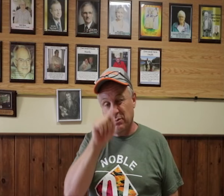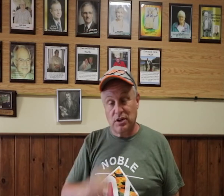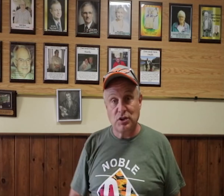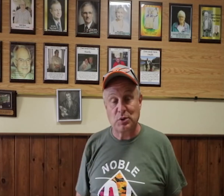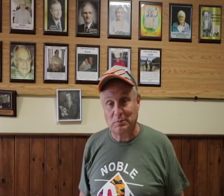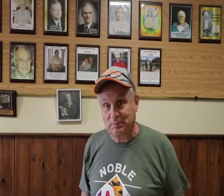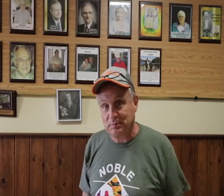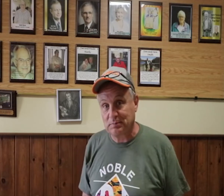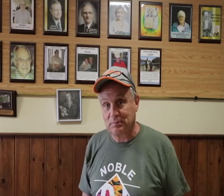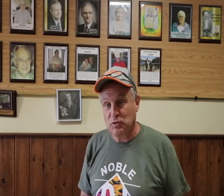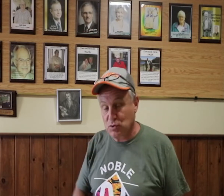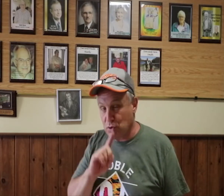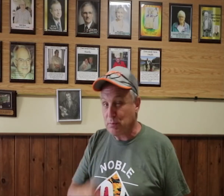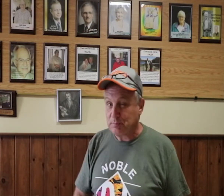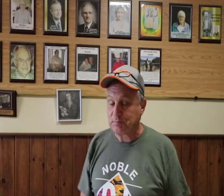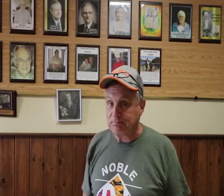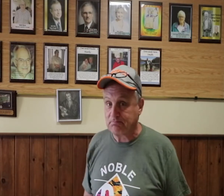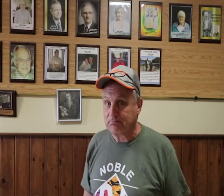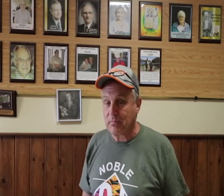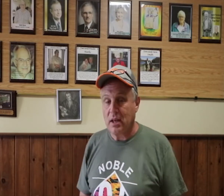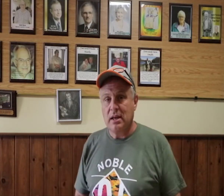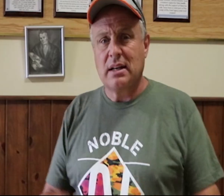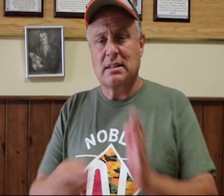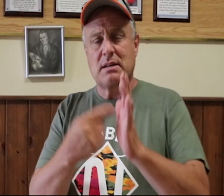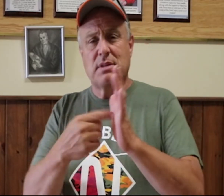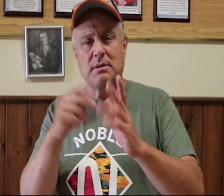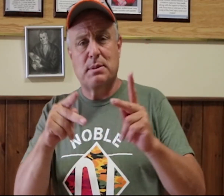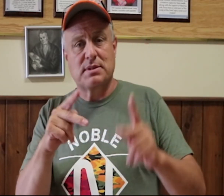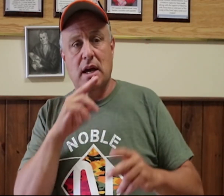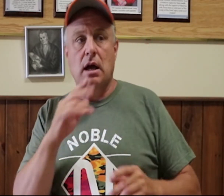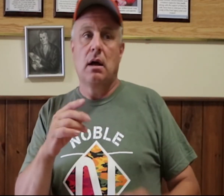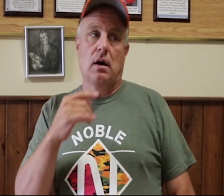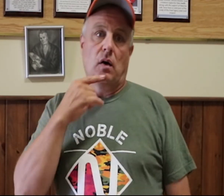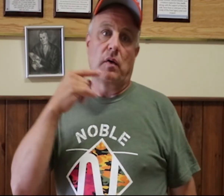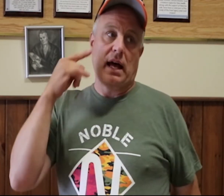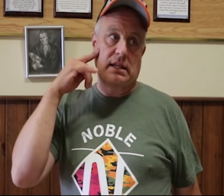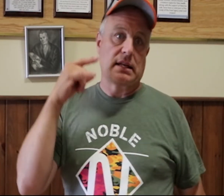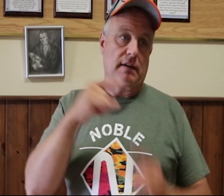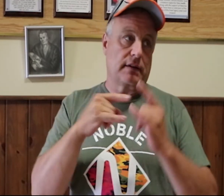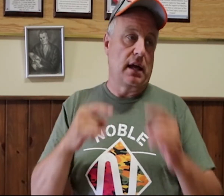me and you. It's true. Now, sometimes people say, oh, that deaf camp,